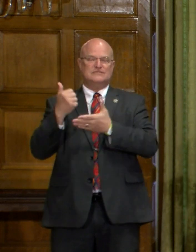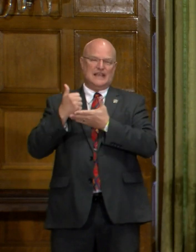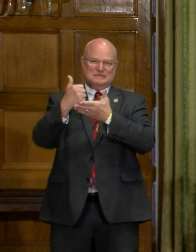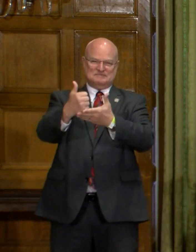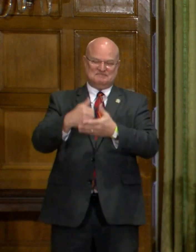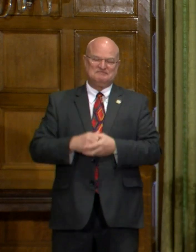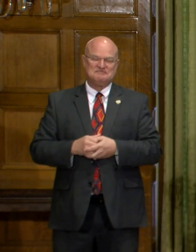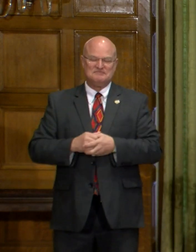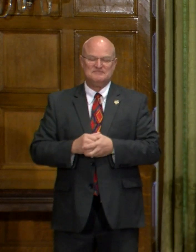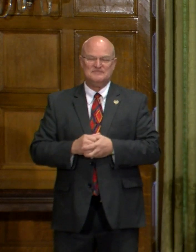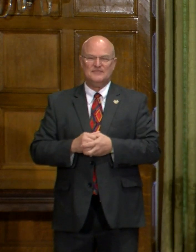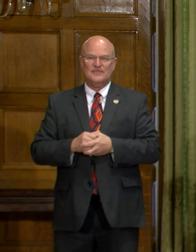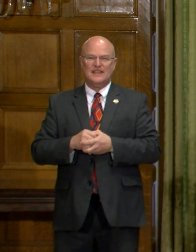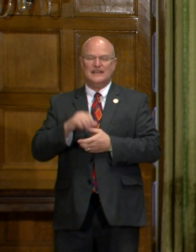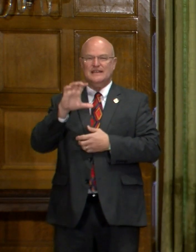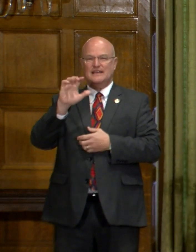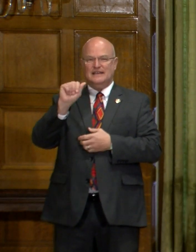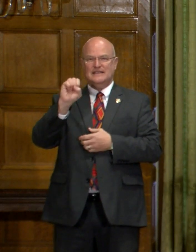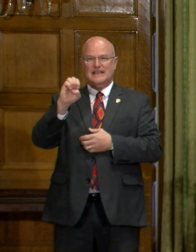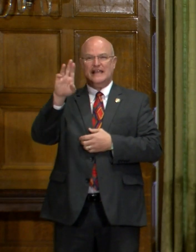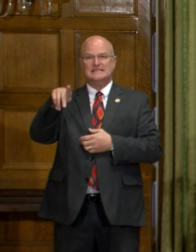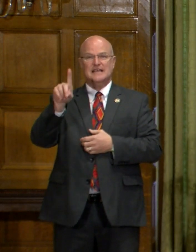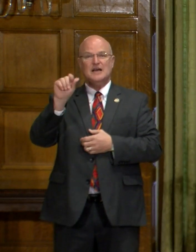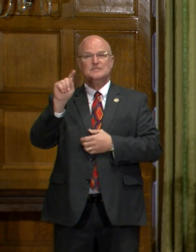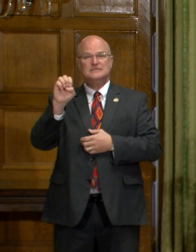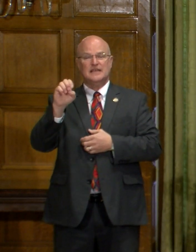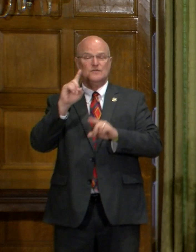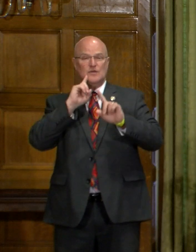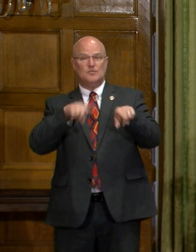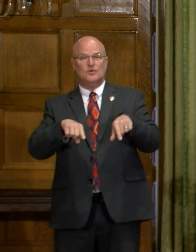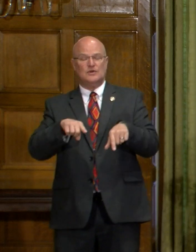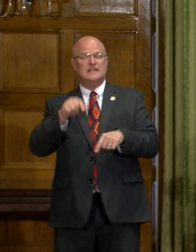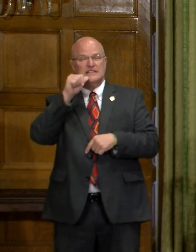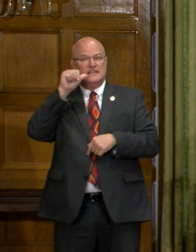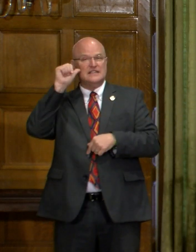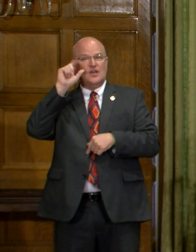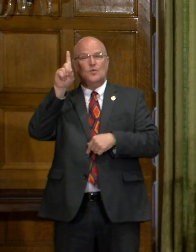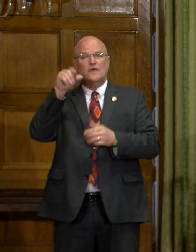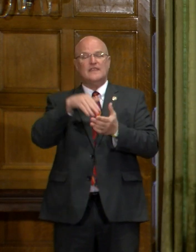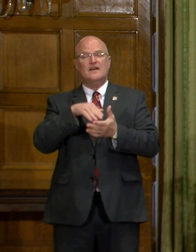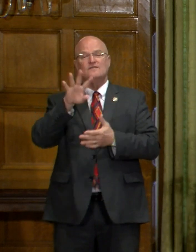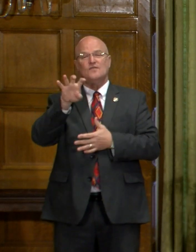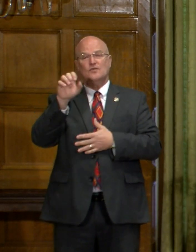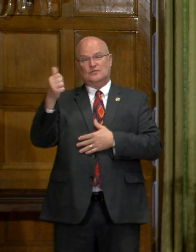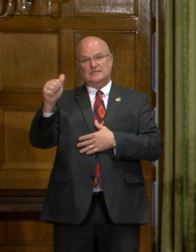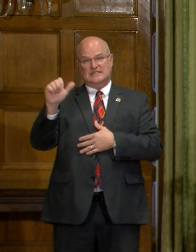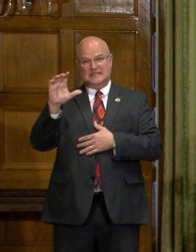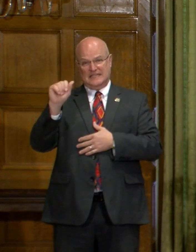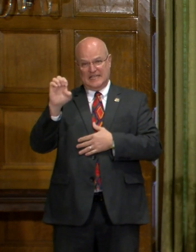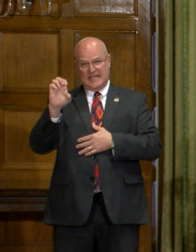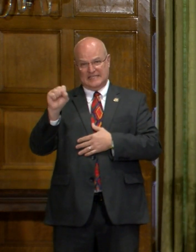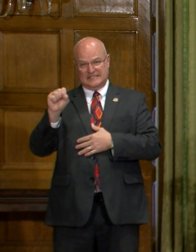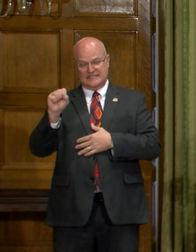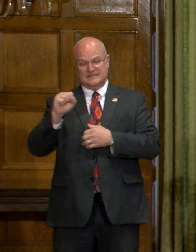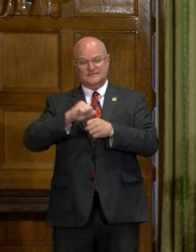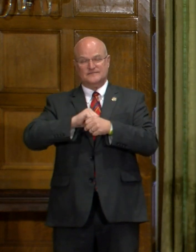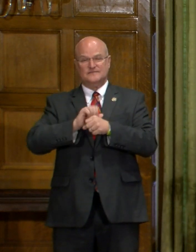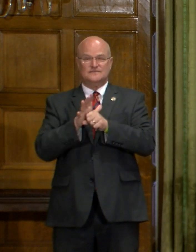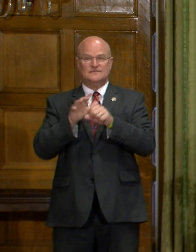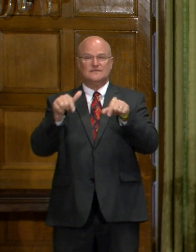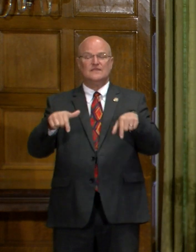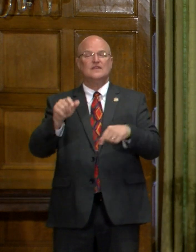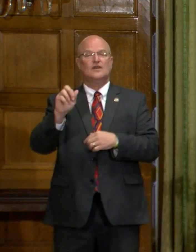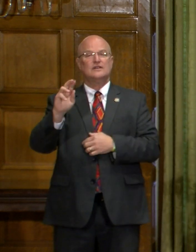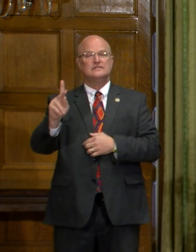of the case update, yesterday we reported 1,410 cases of COVID-19